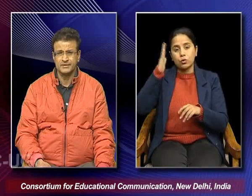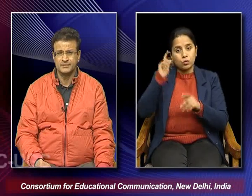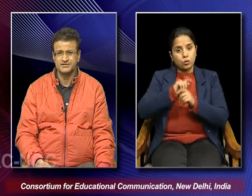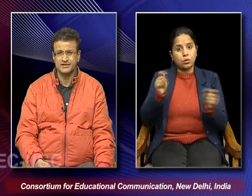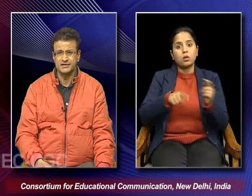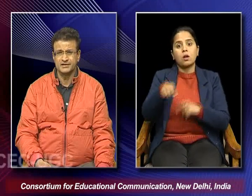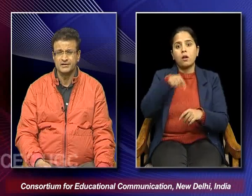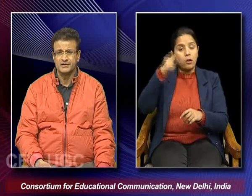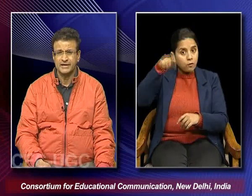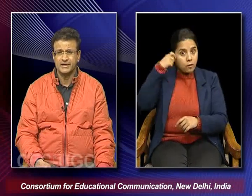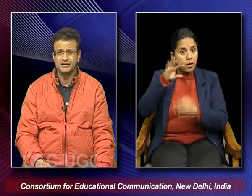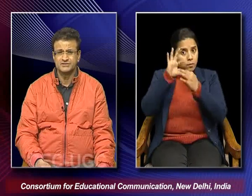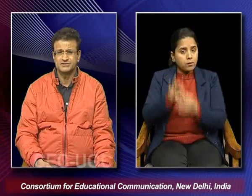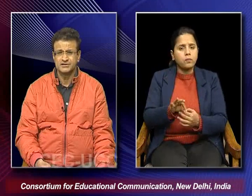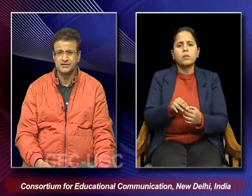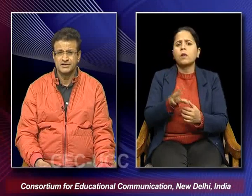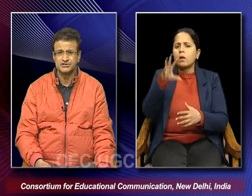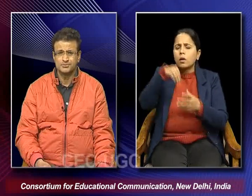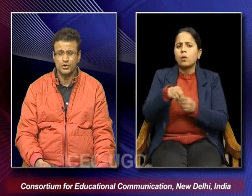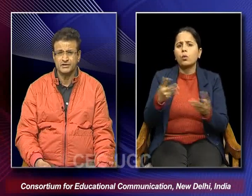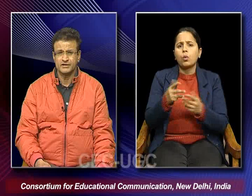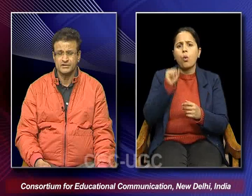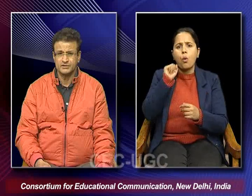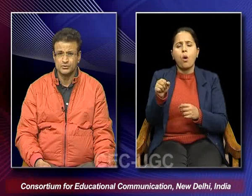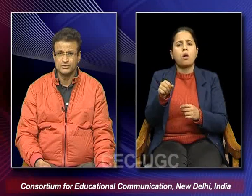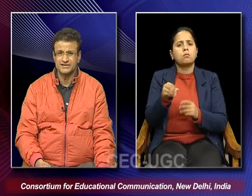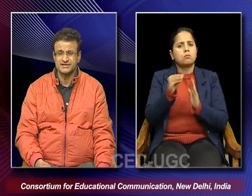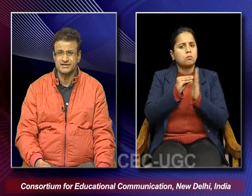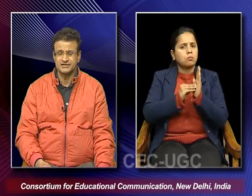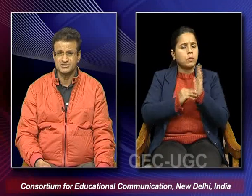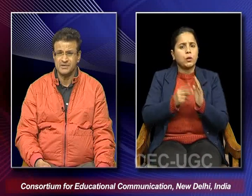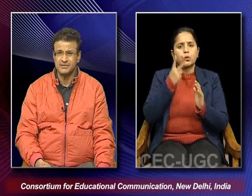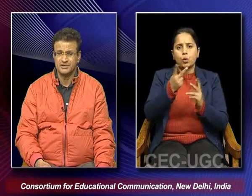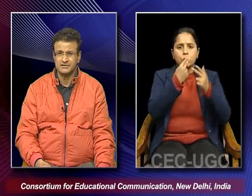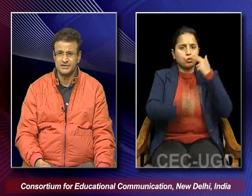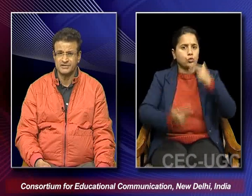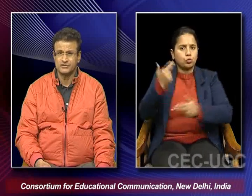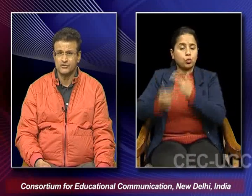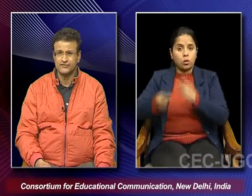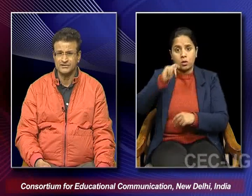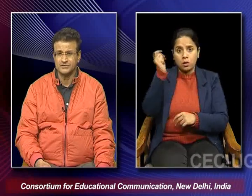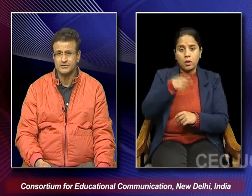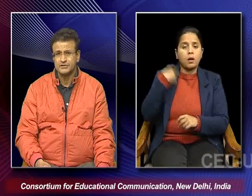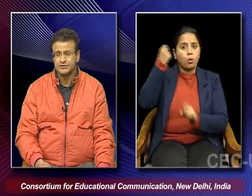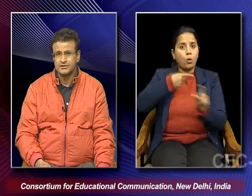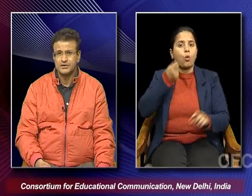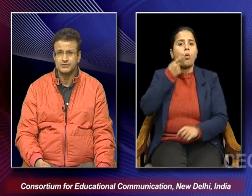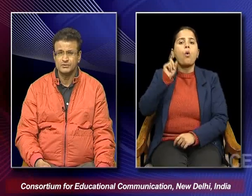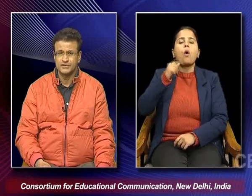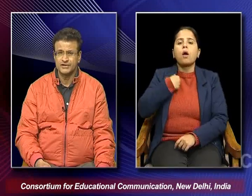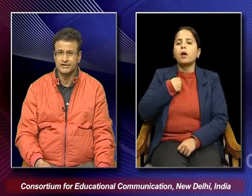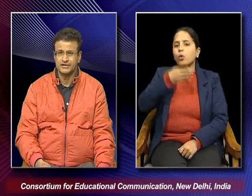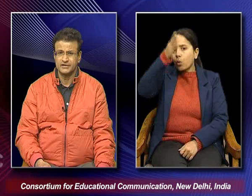film basically anchors its plot in the two classic tales, the Mahabharata and the Godfather,